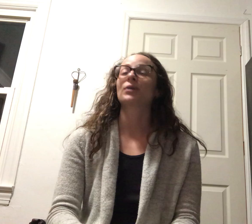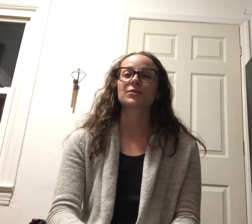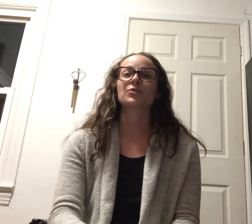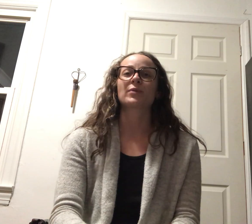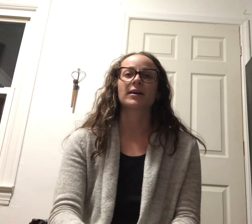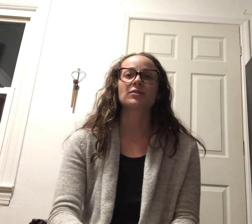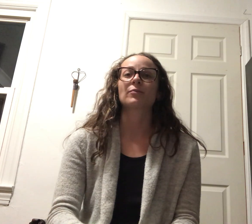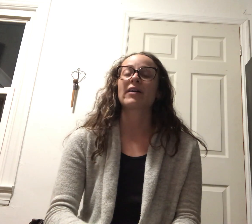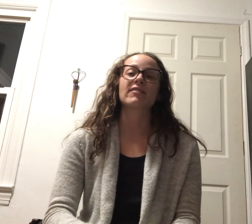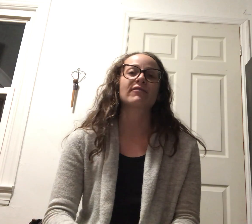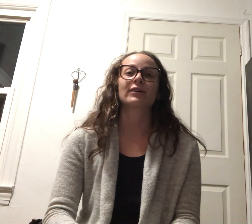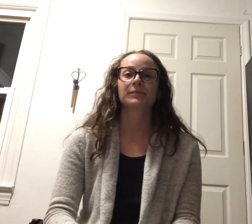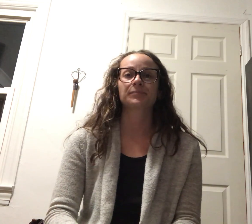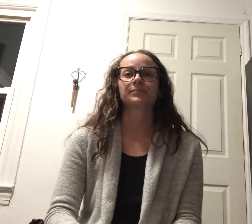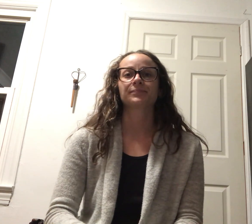Brussels sprouts are my favorite.